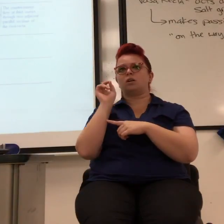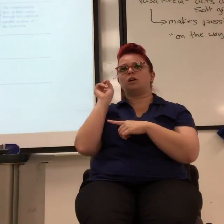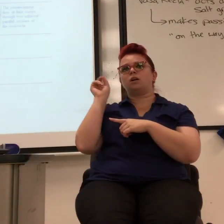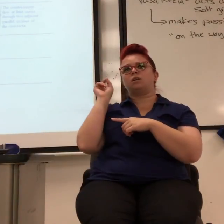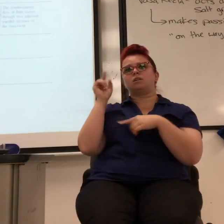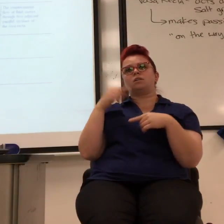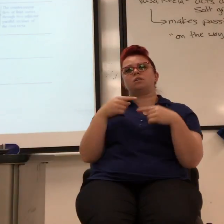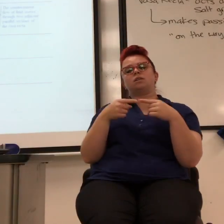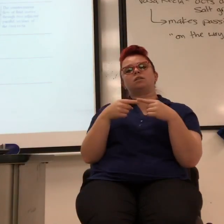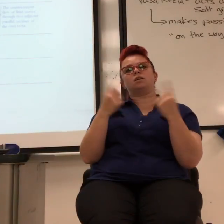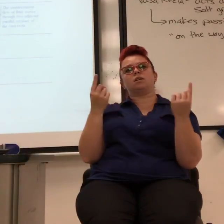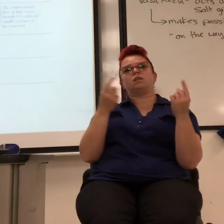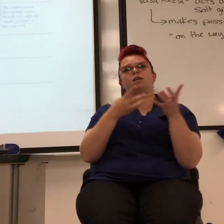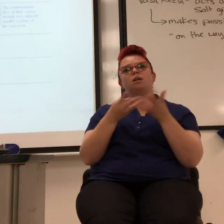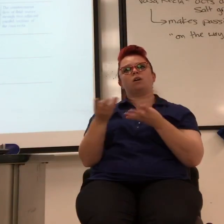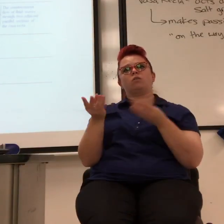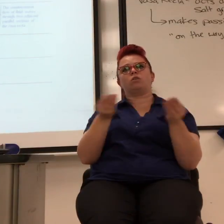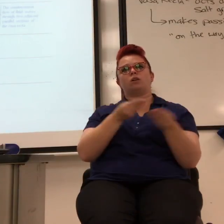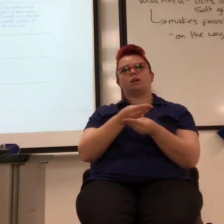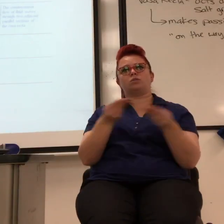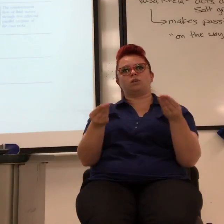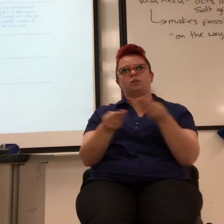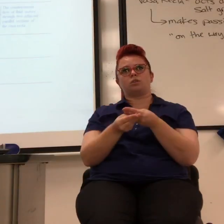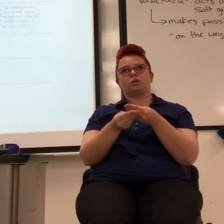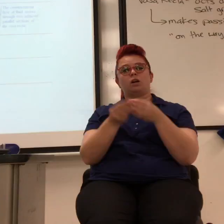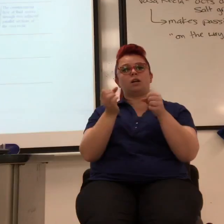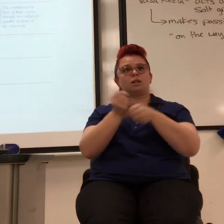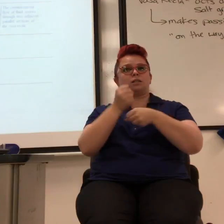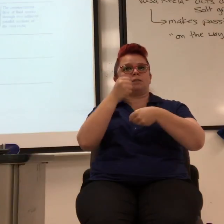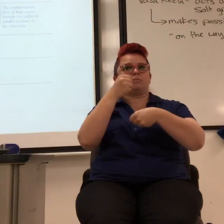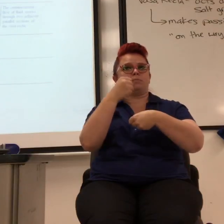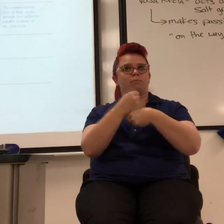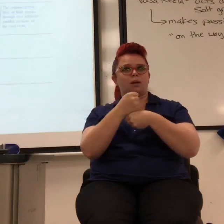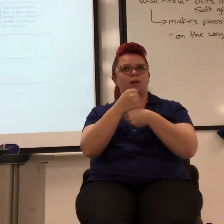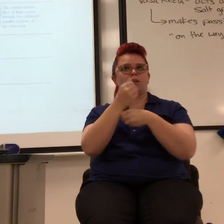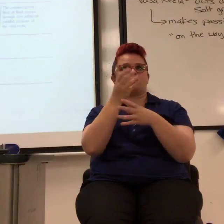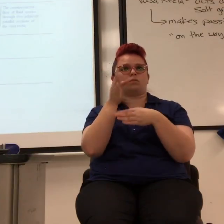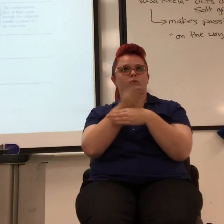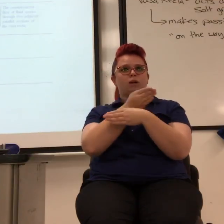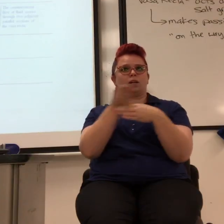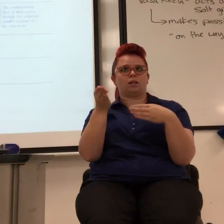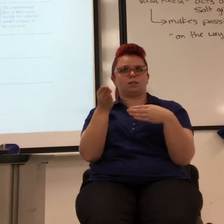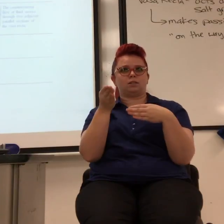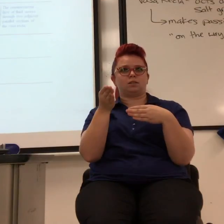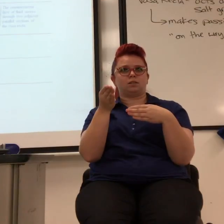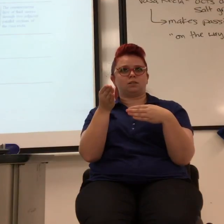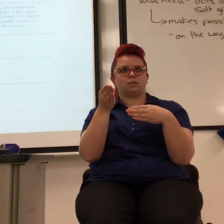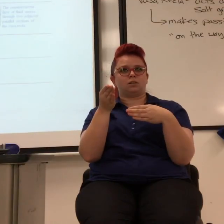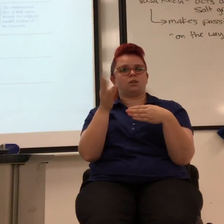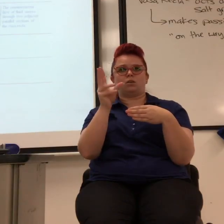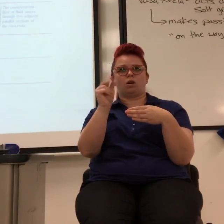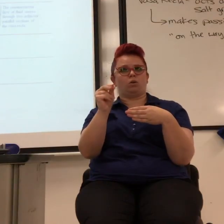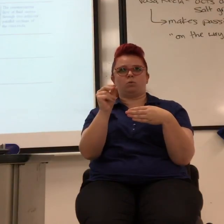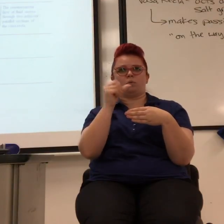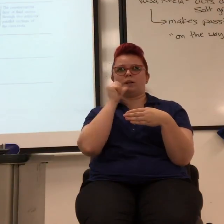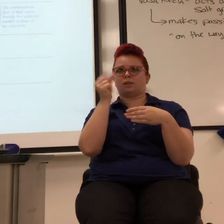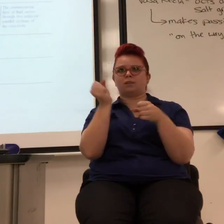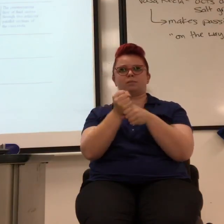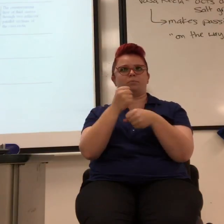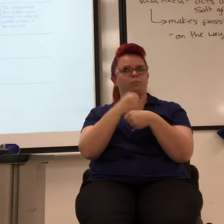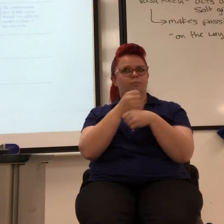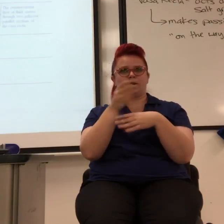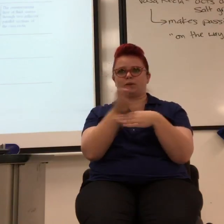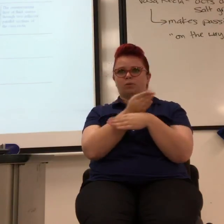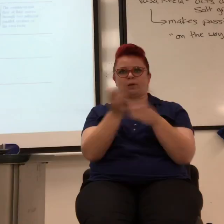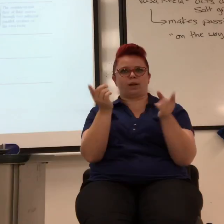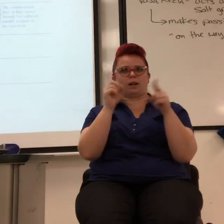countercurrent exchanger, does it create the gradient? Yes or no? Does it create it? The answer is no, it doesn't create it. What created